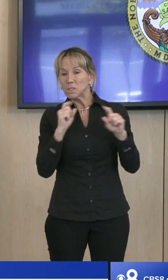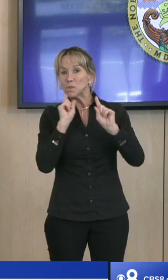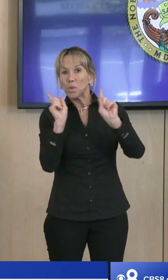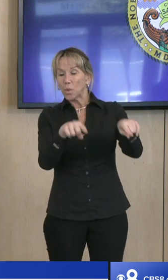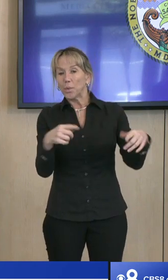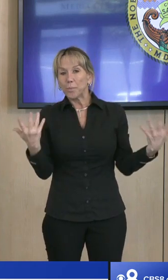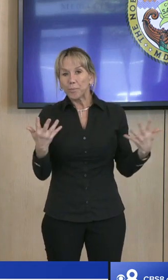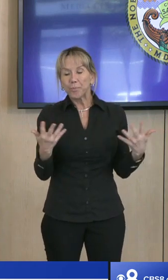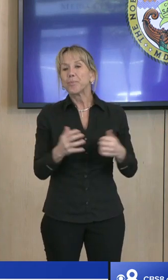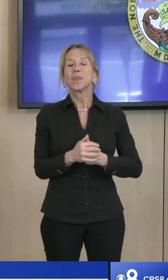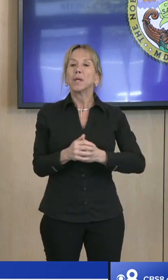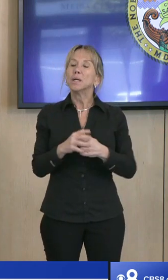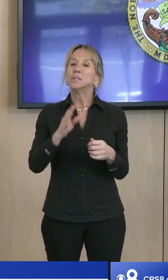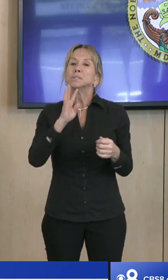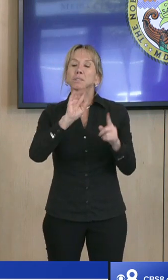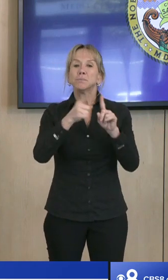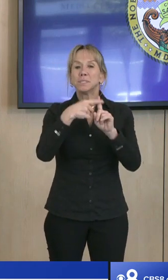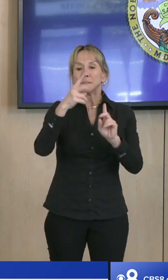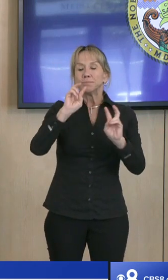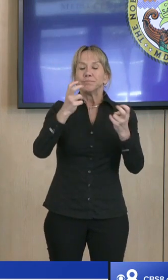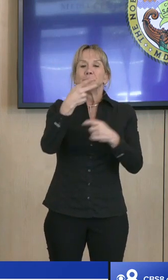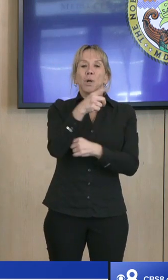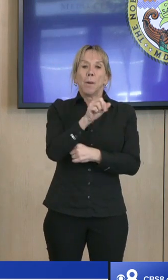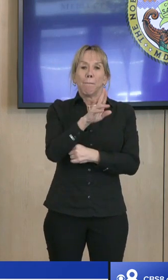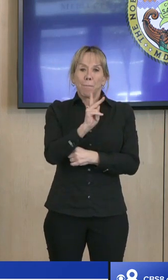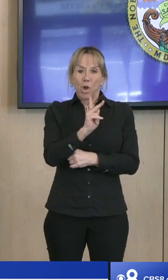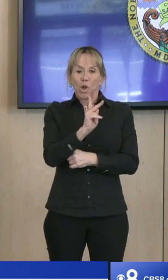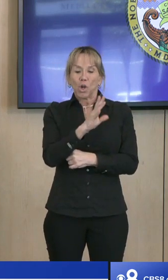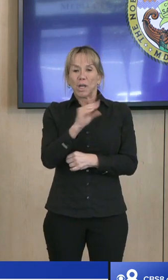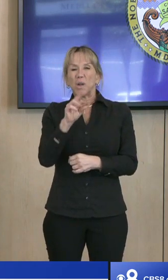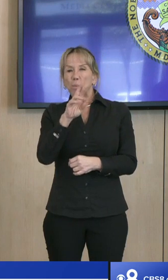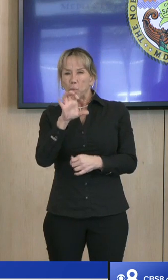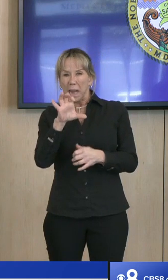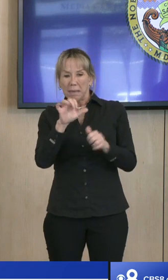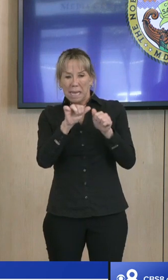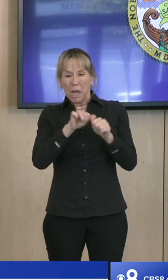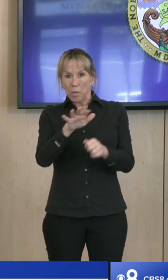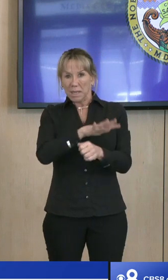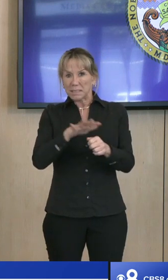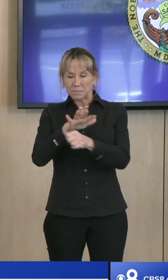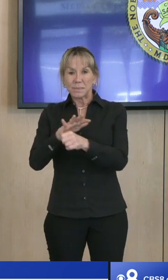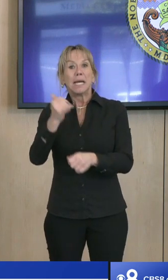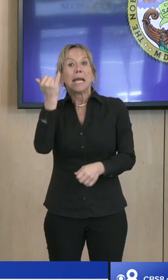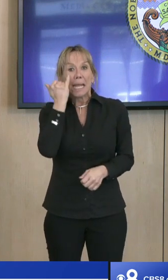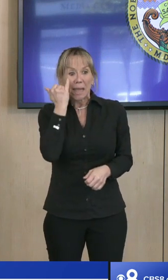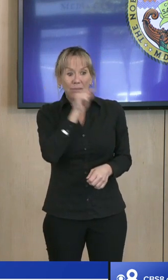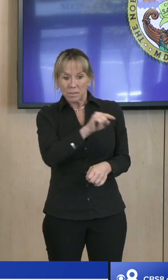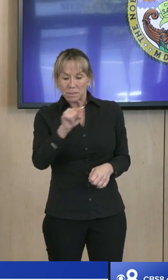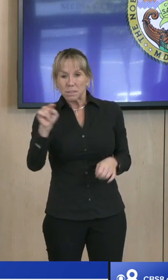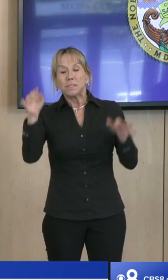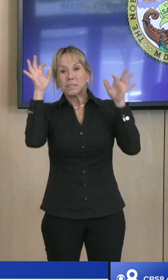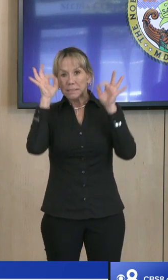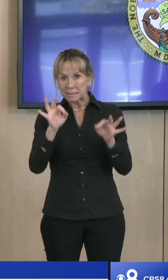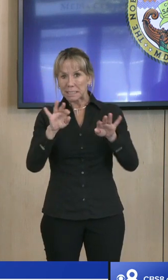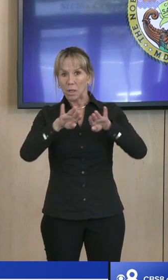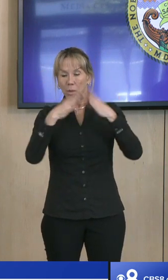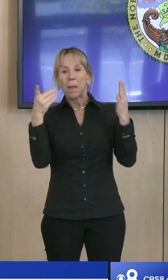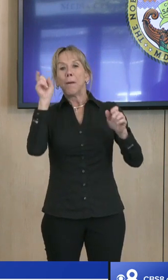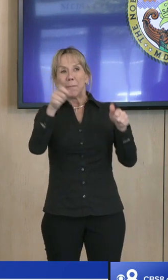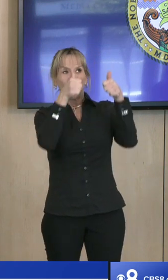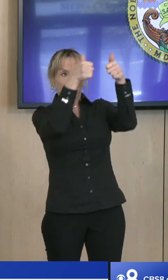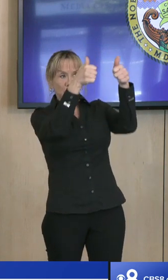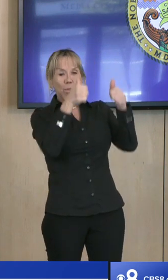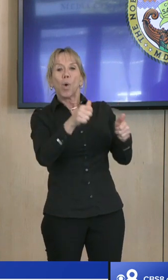today relate to public parks and recreational areas. Those entities must also, if they remain open, post their physical